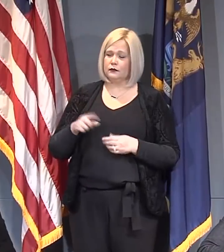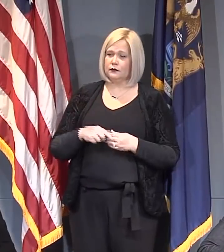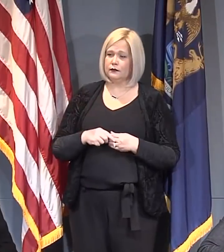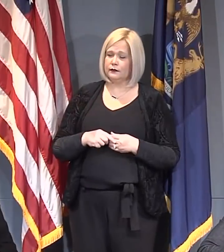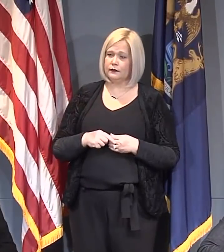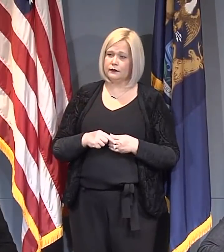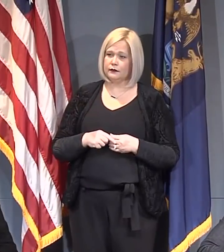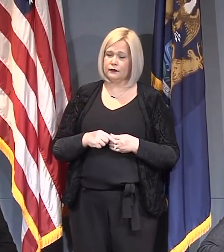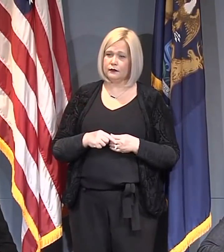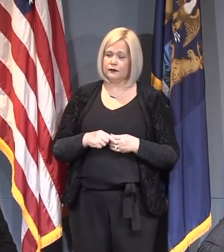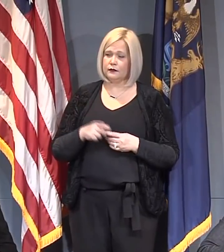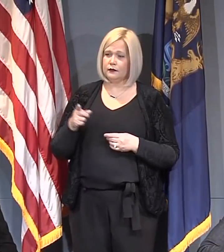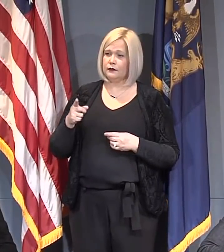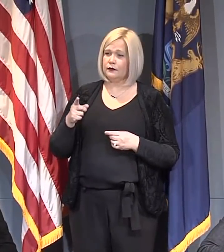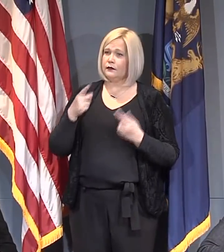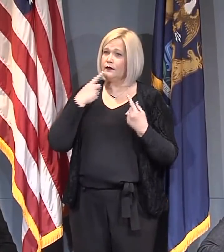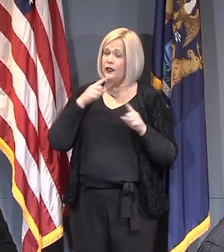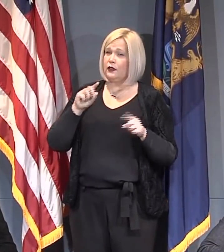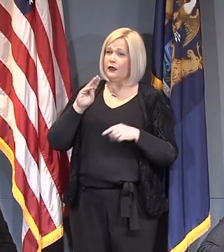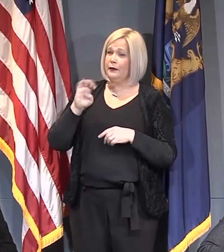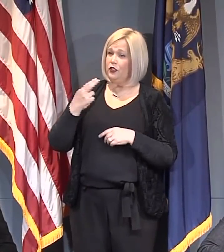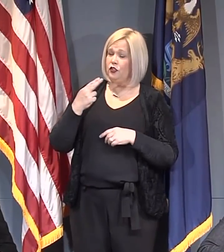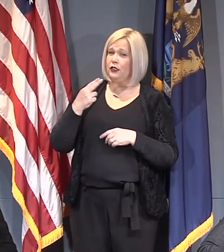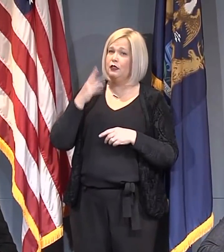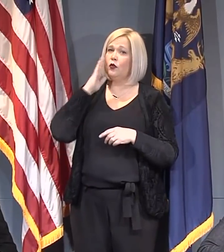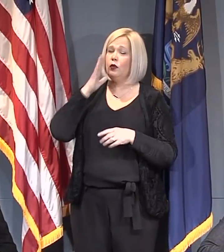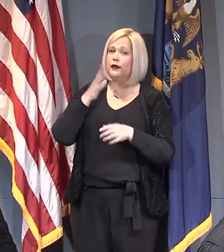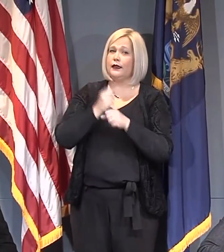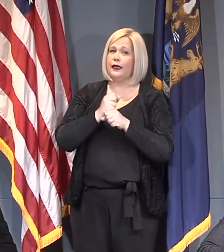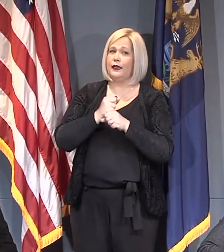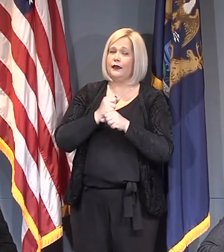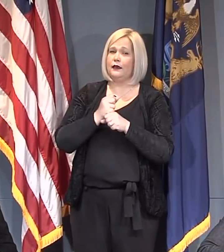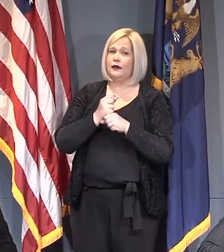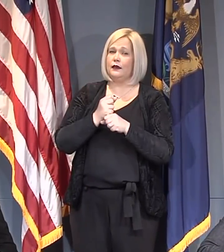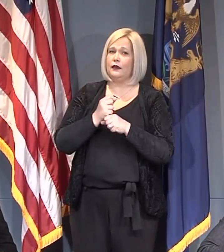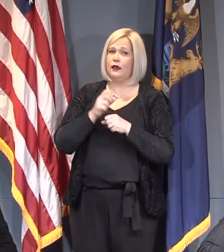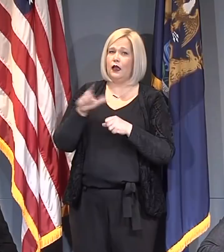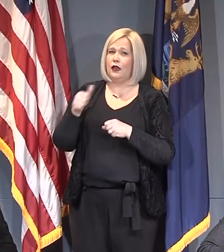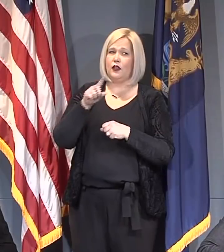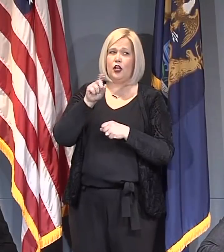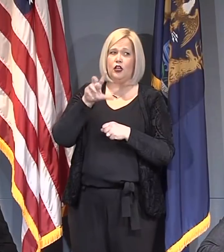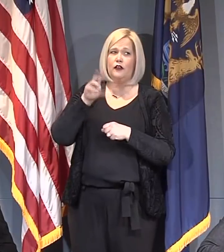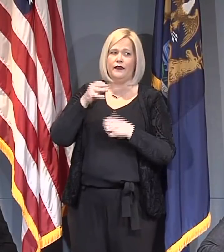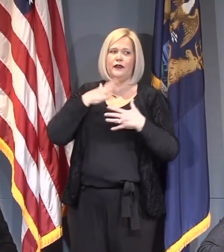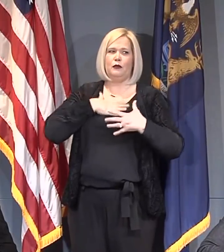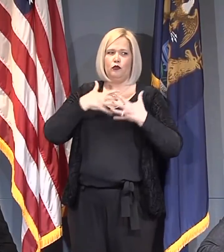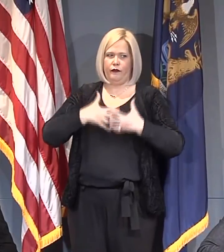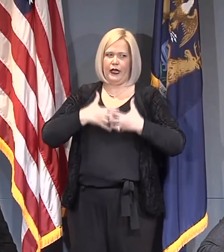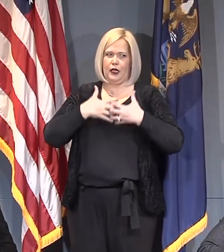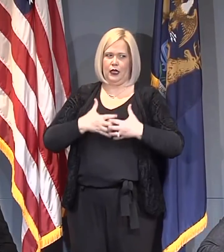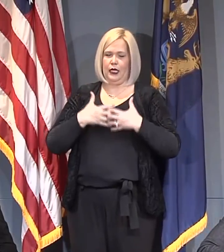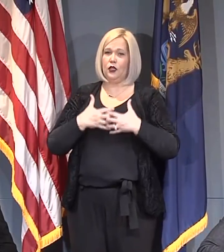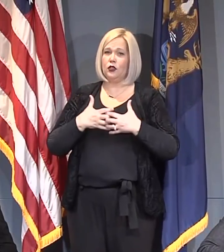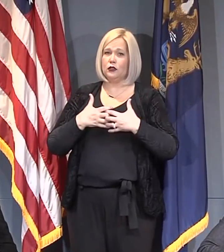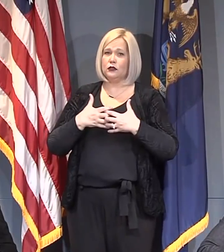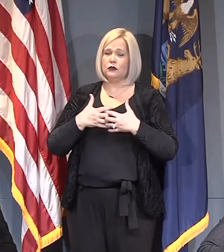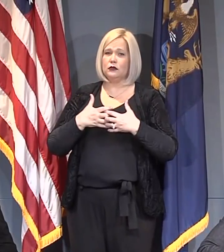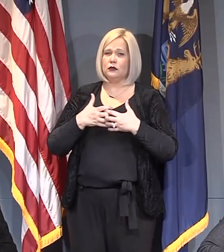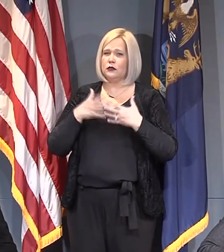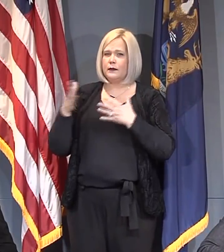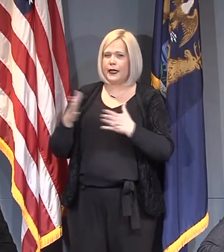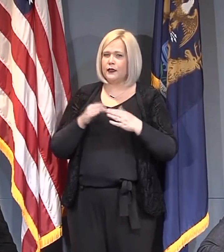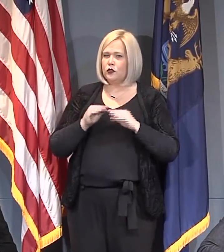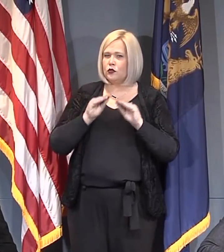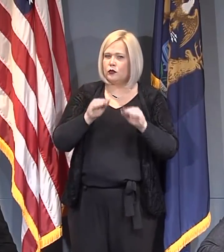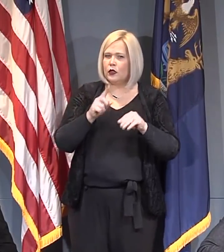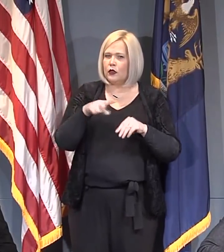Governor, you announced that Michigan would be getting another 150 ventilators. Where do you plan to send those? And is one consideration